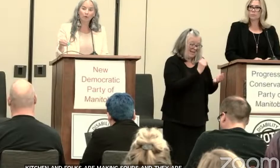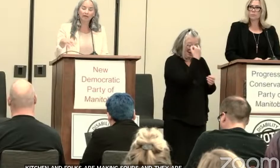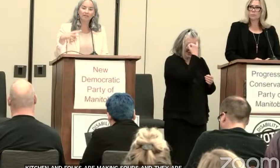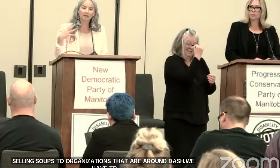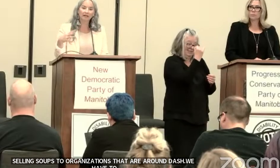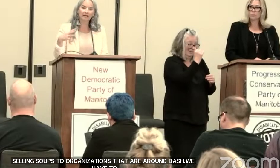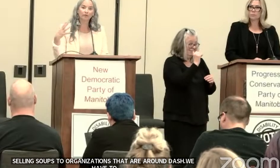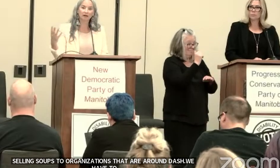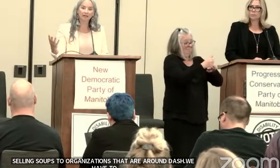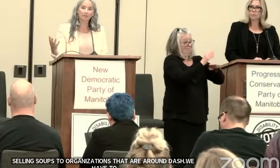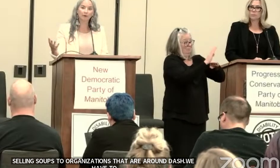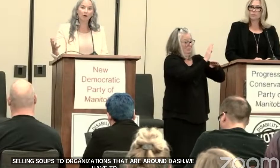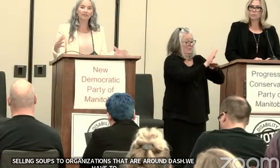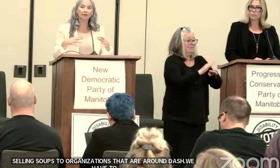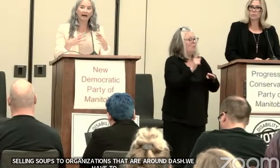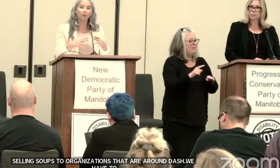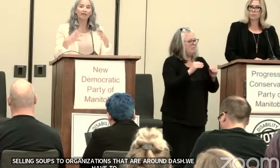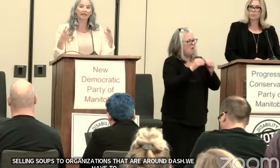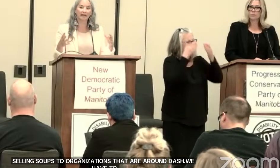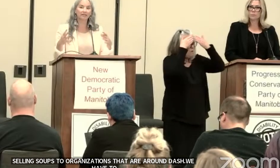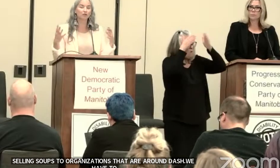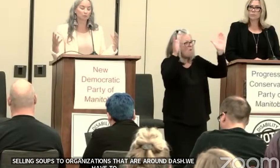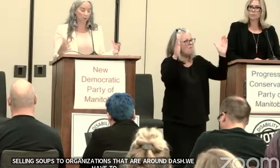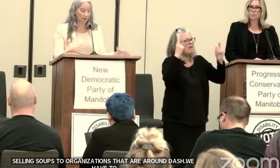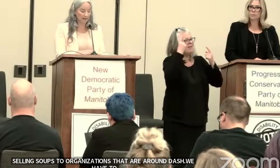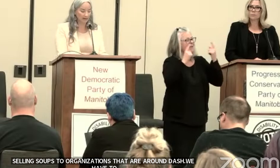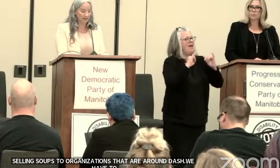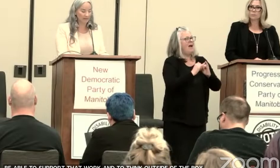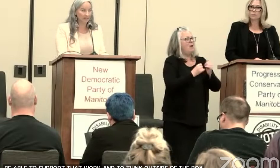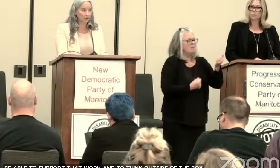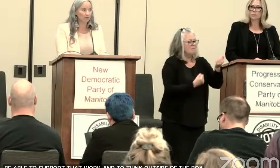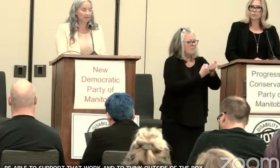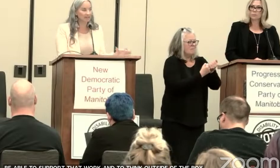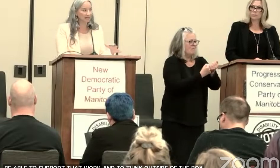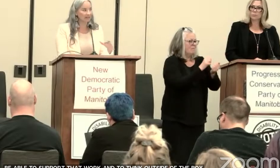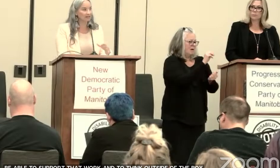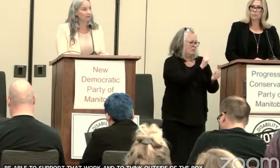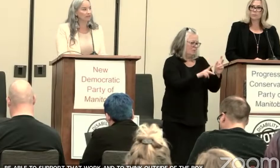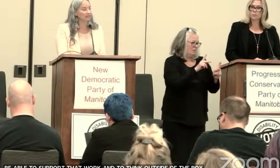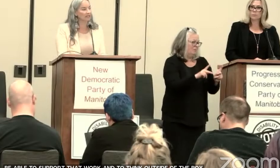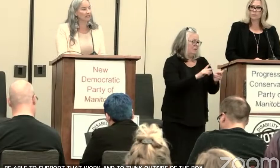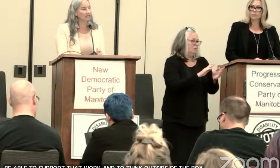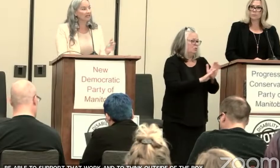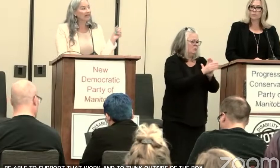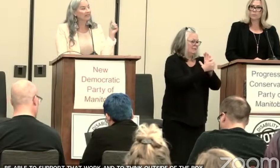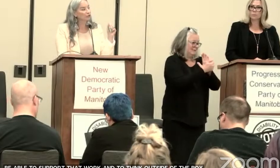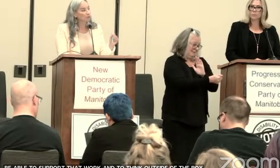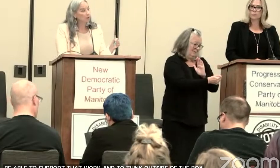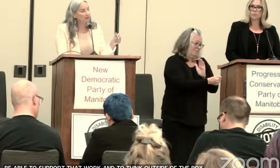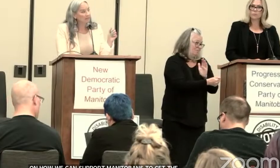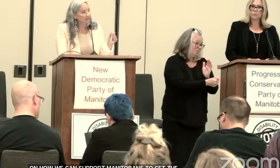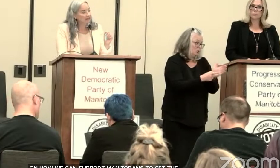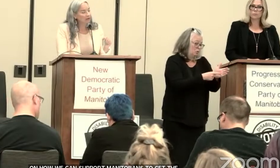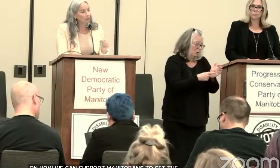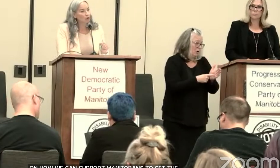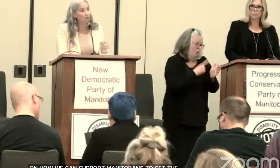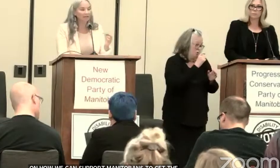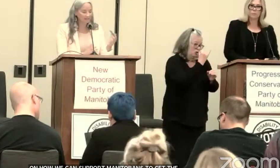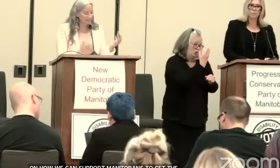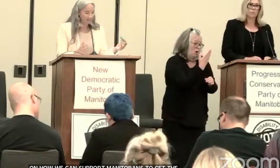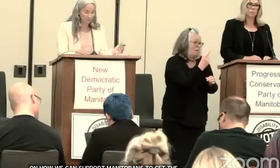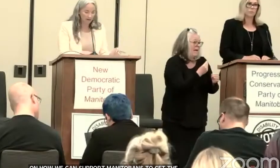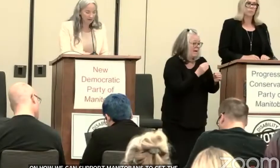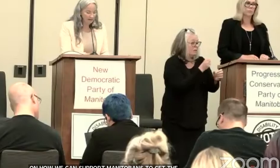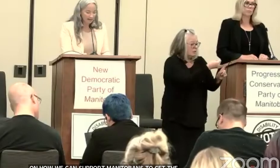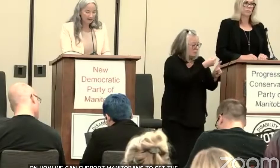that work and to think outside the box on how we can support Manitobans to get the skills that they need and to support them in their